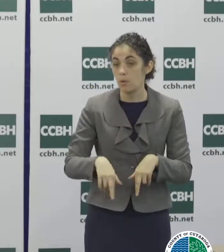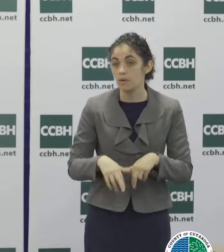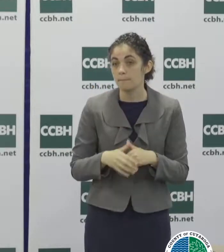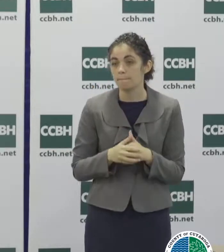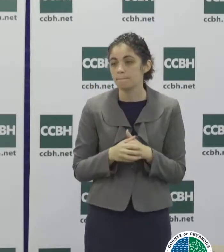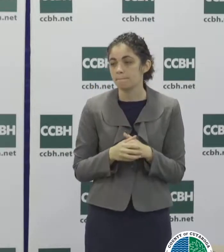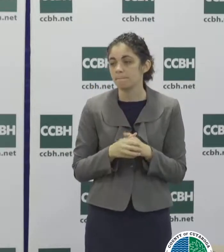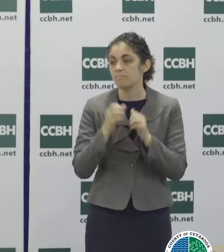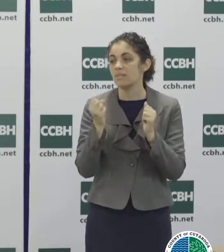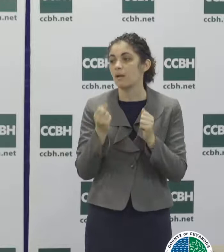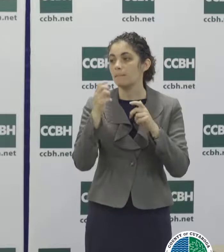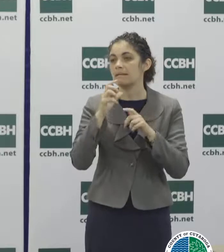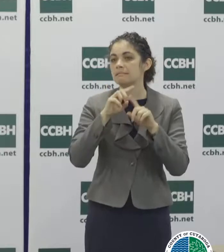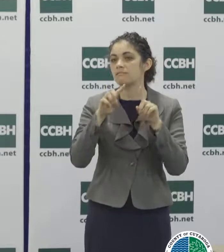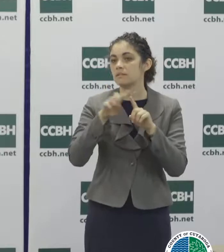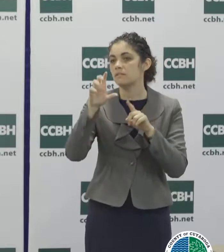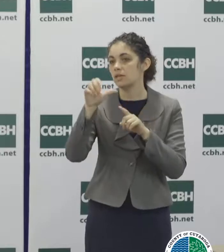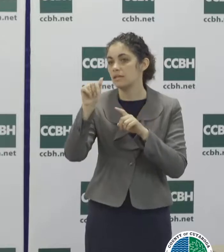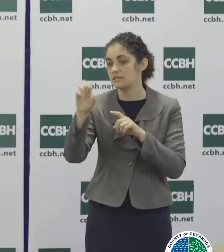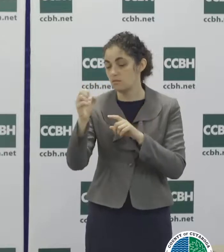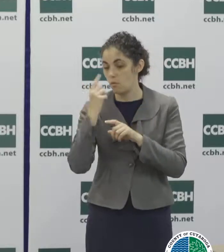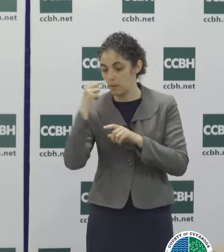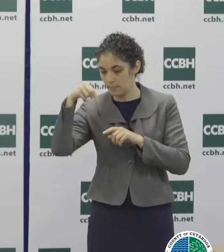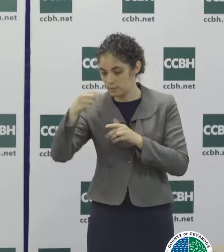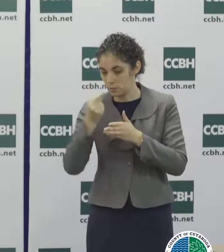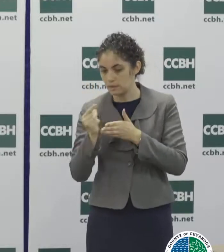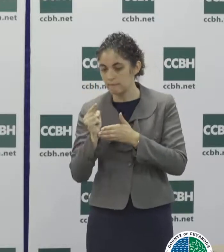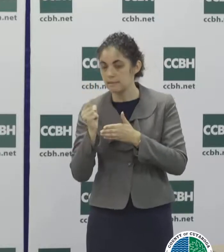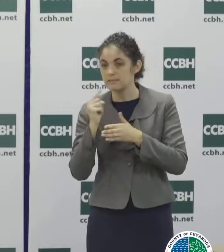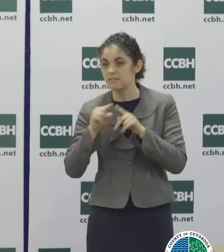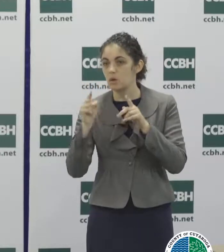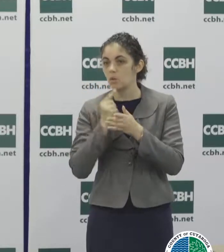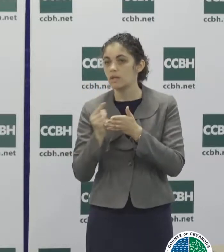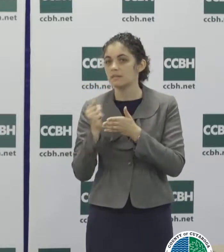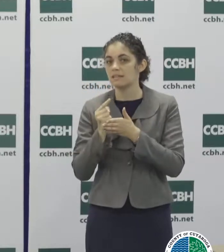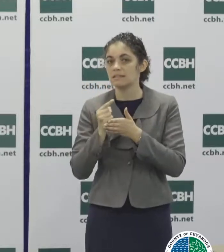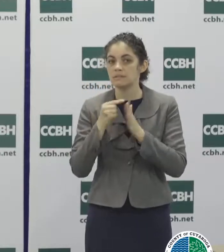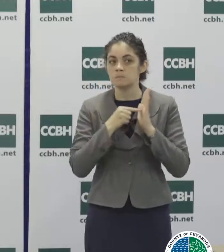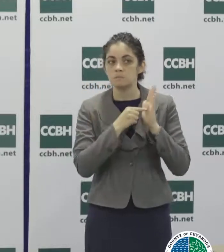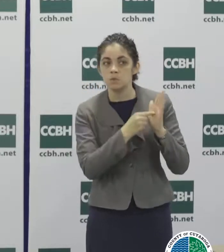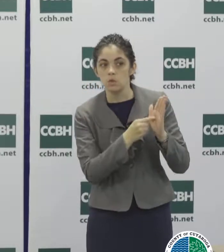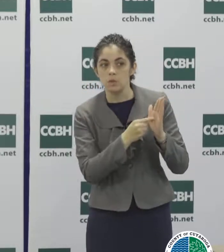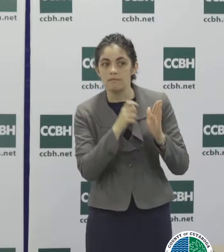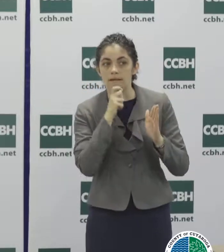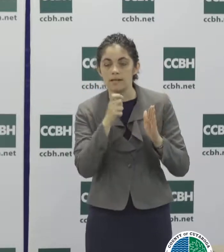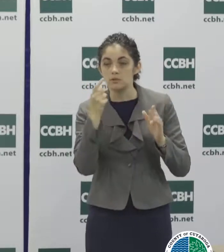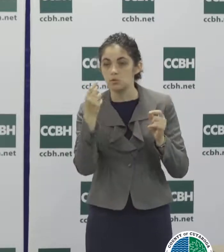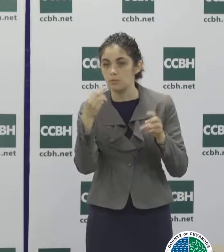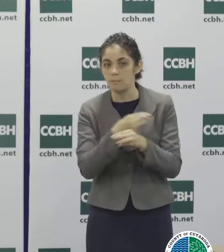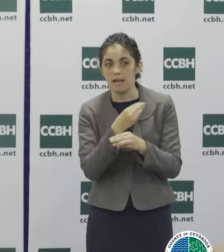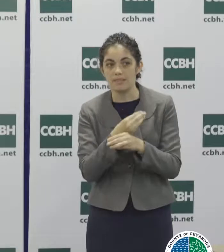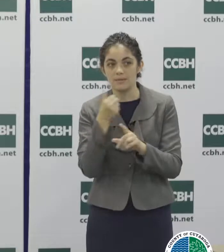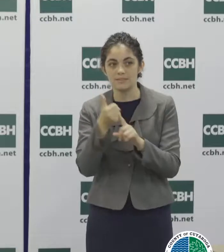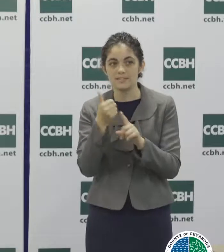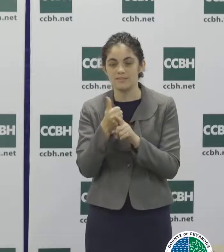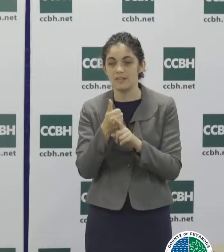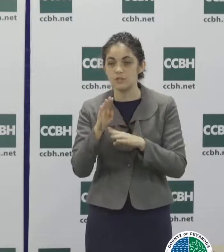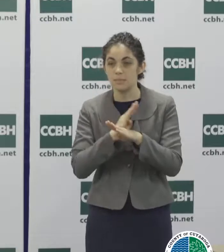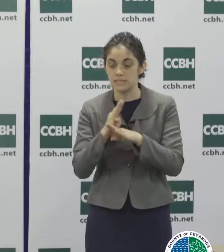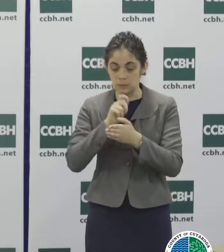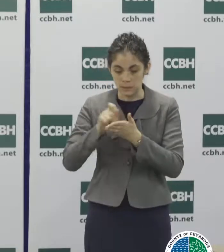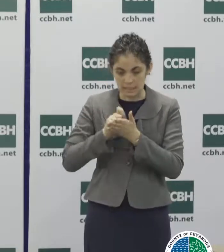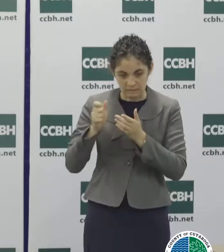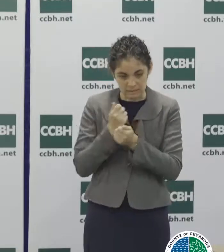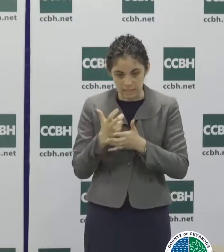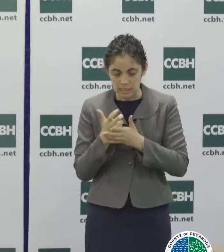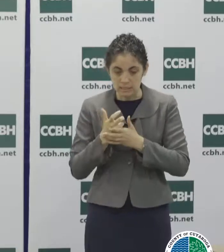on, how many cases do we have this week compared to other weeks. And our goal was to give you something that didn't require you to do the math as you're busy writing